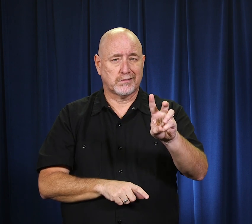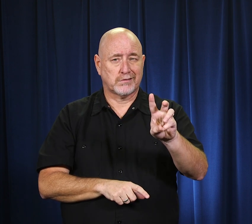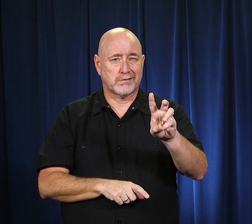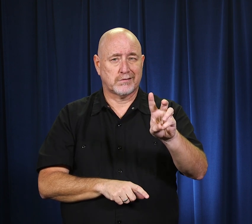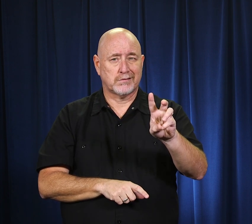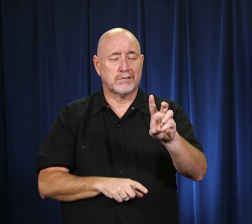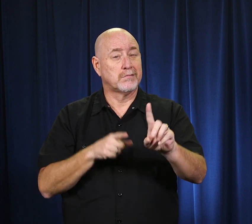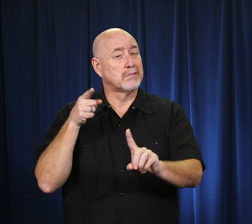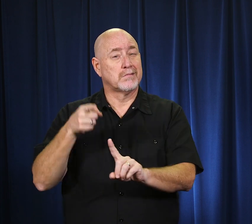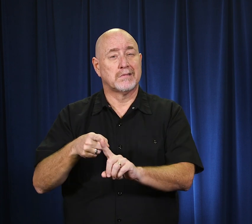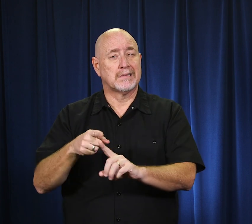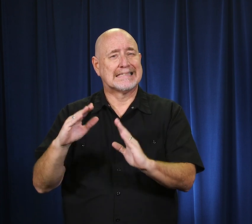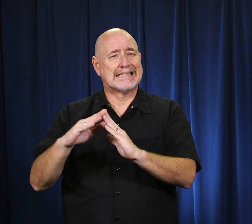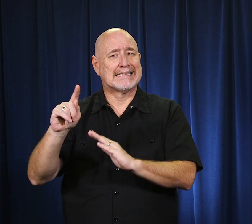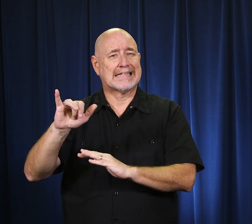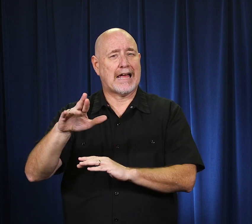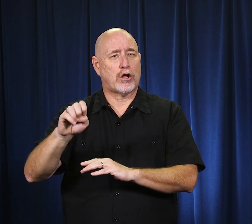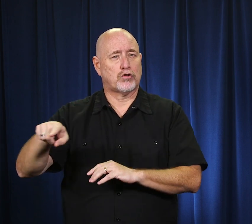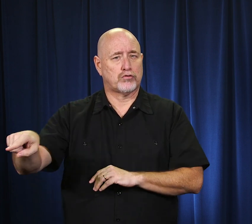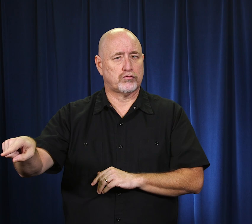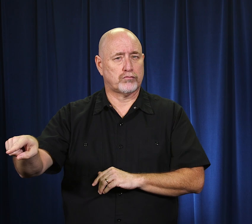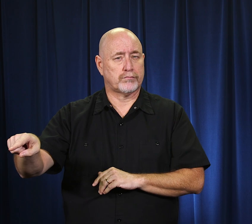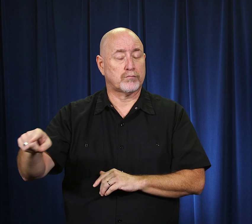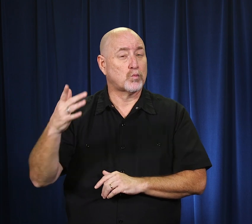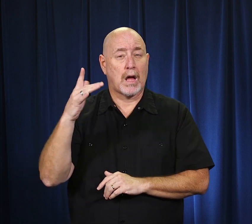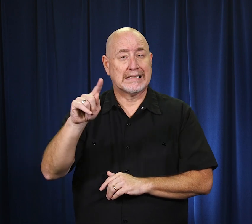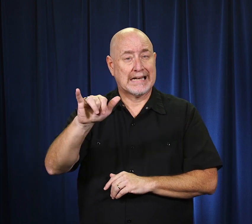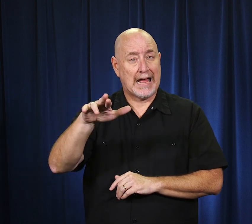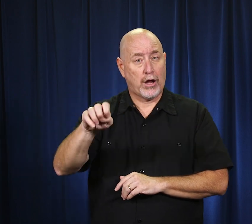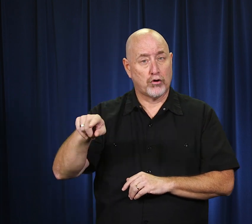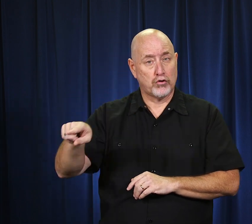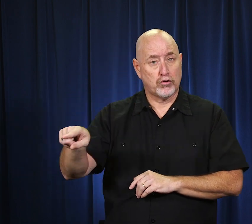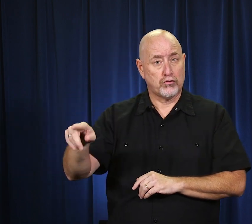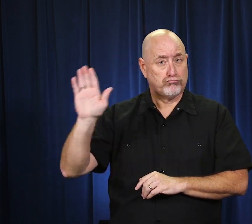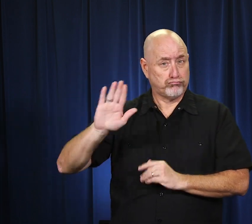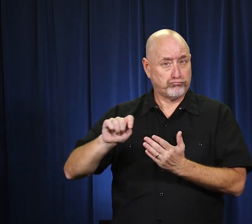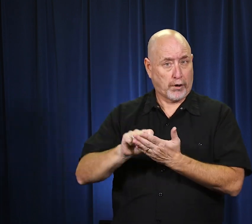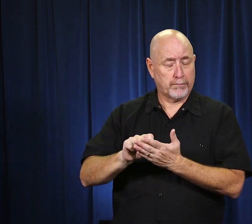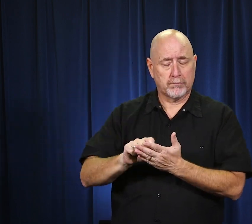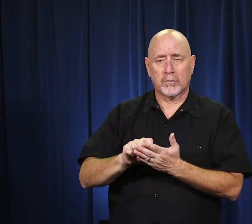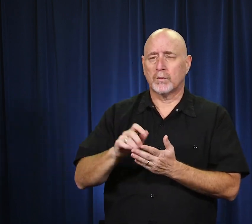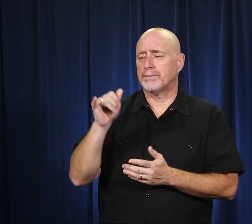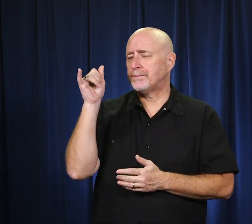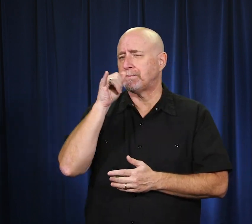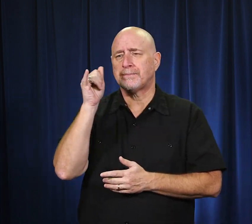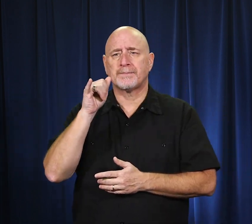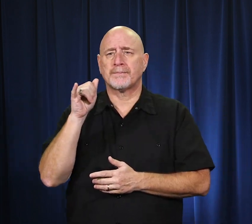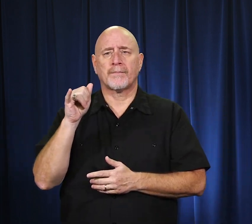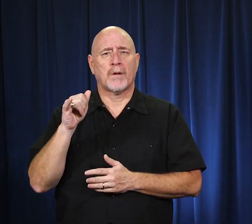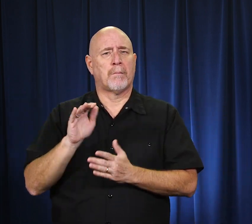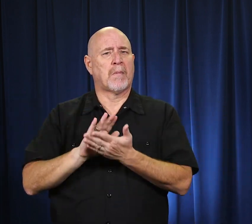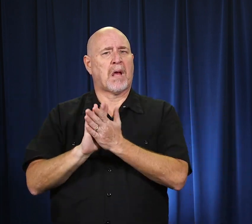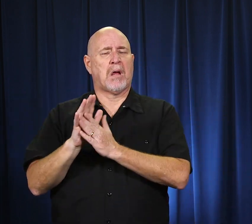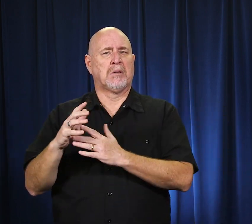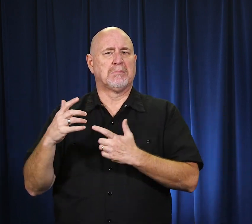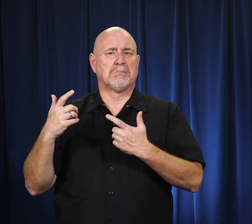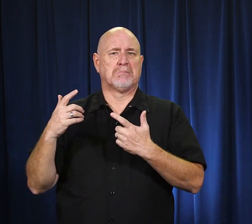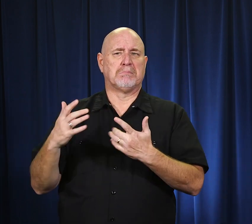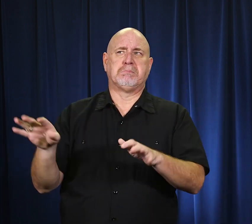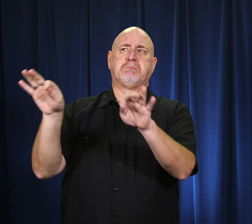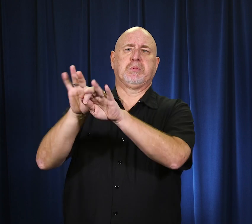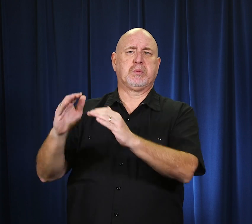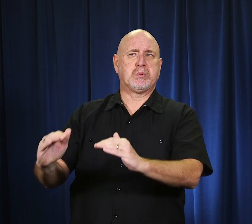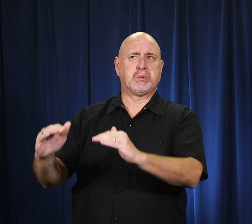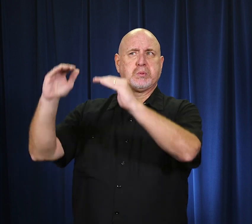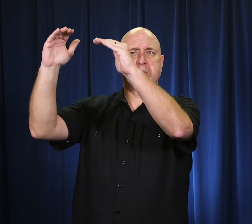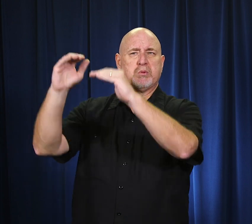chapter 26 concerning the city of Tyre. You see, Tyre was a city that came to prominence